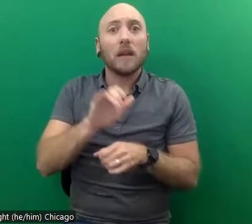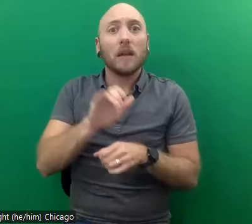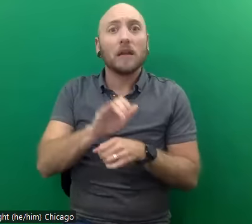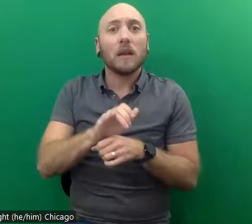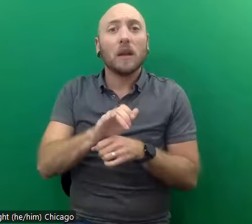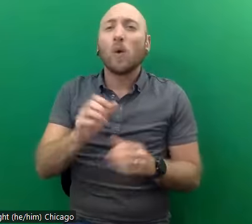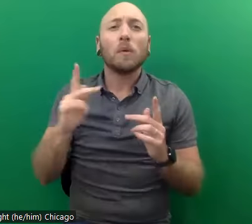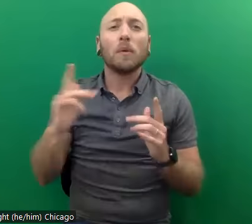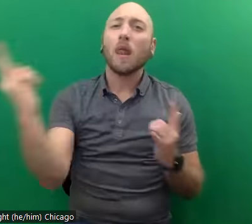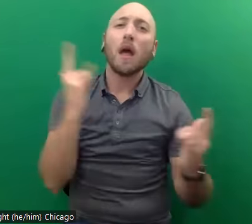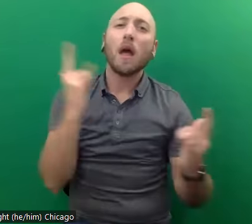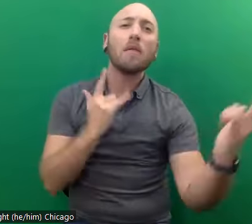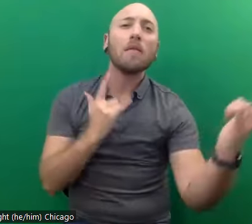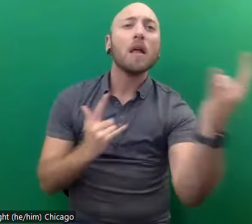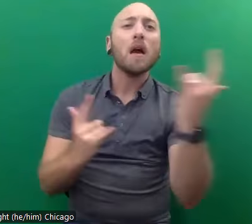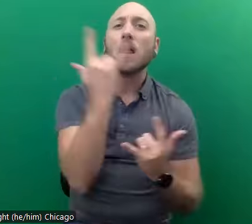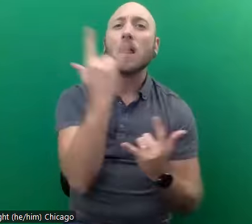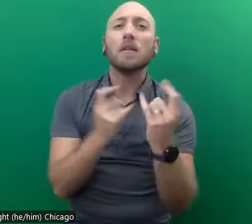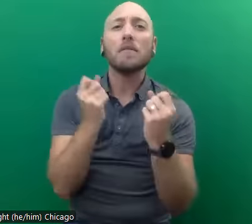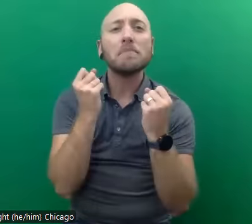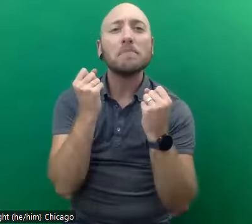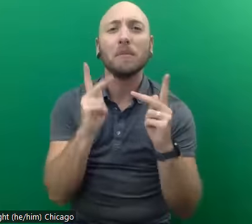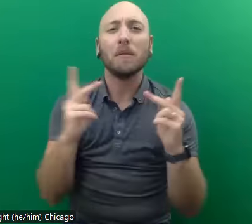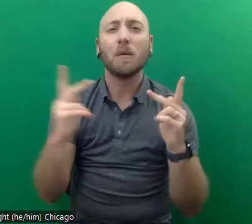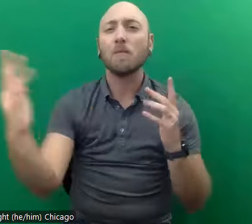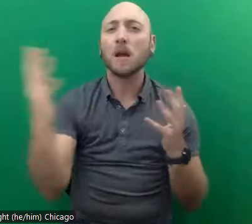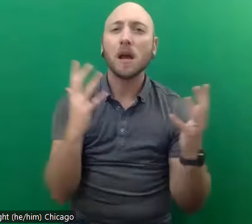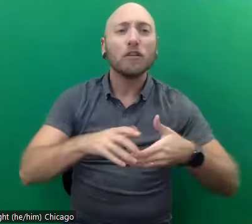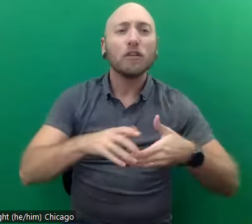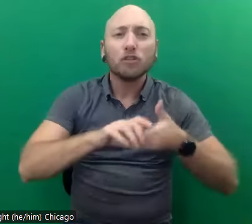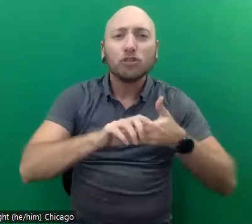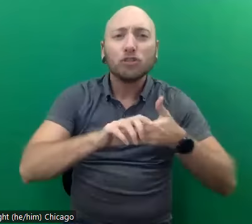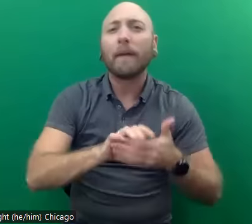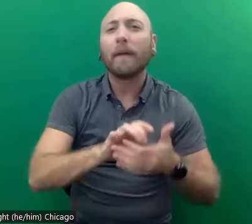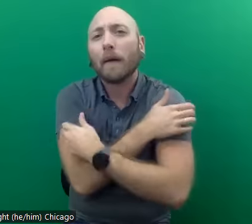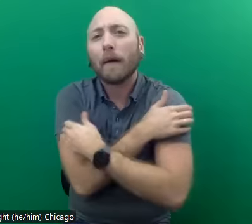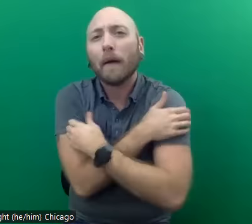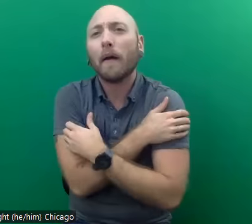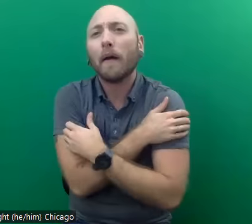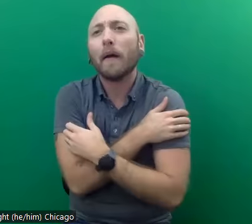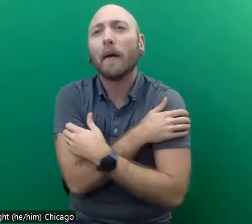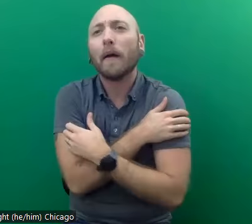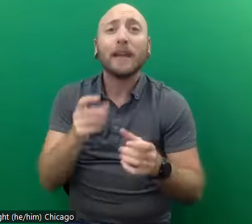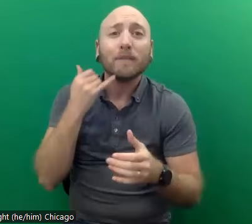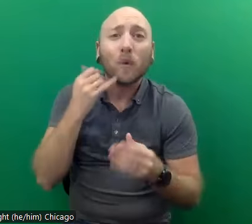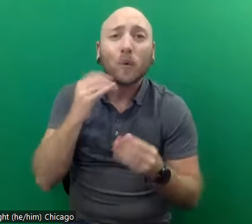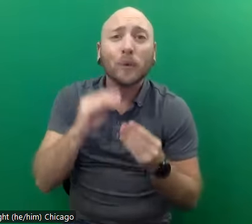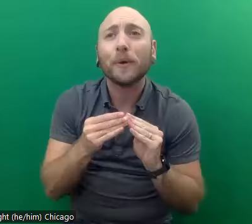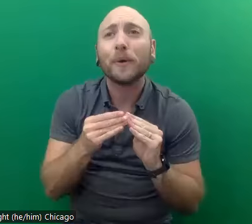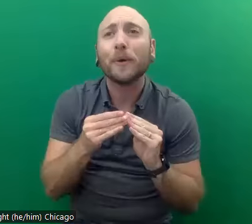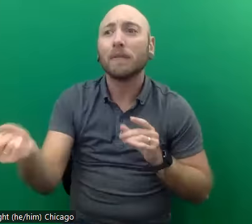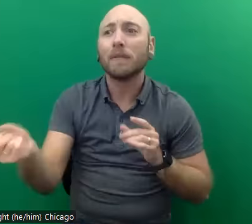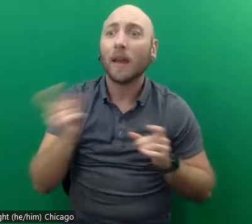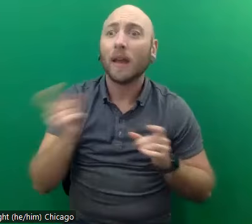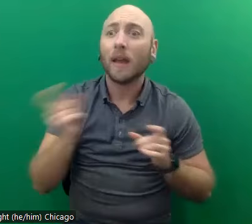have in my entire life. The amount of people that came up to me and shook my hand and hugged me and gave me their phone numbers and wouldn't leave me alone